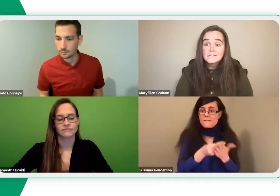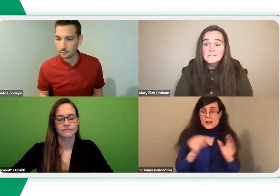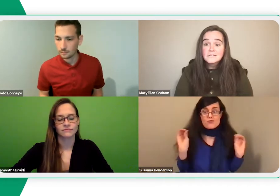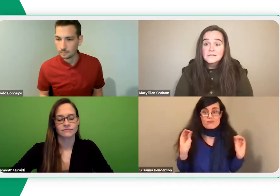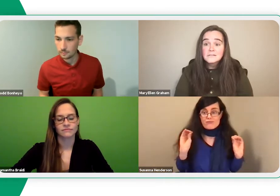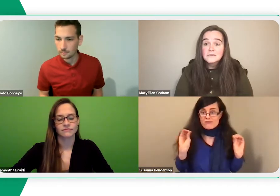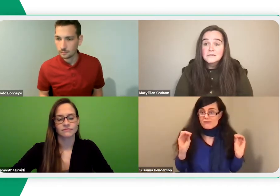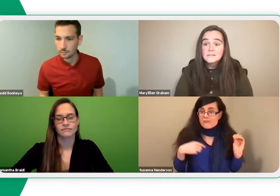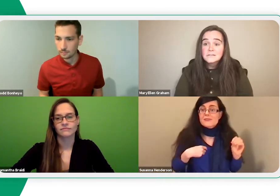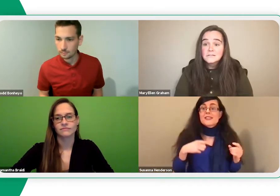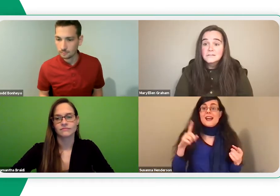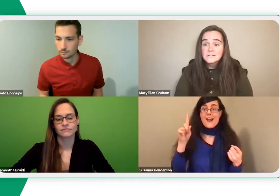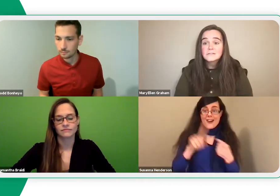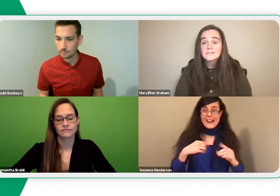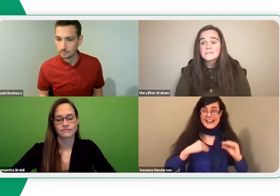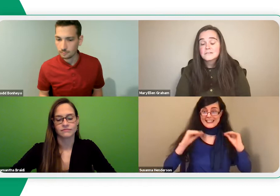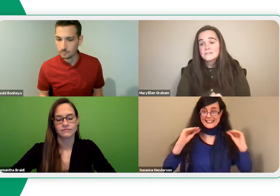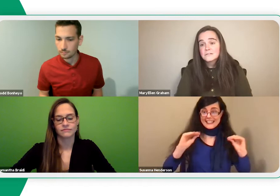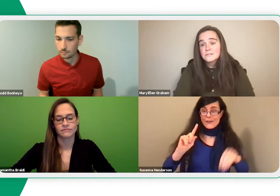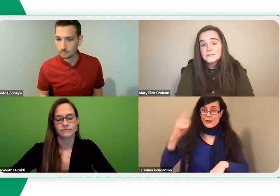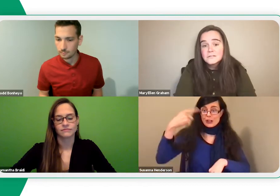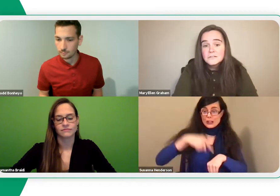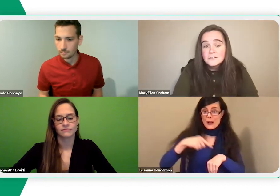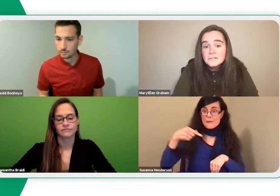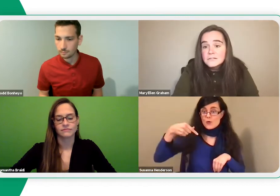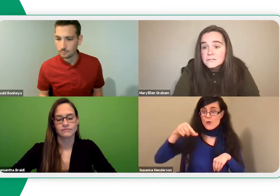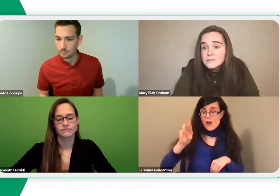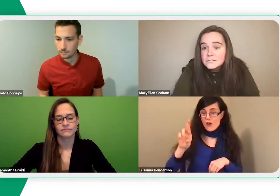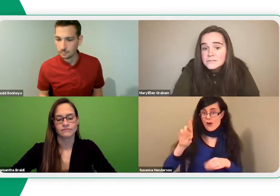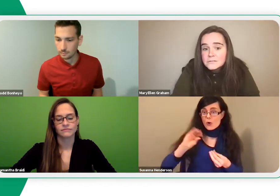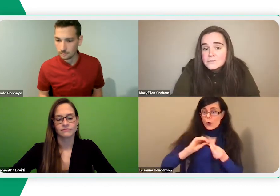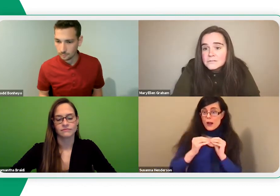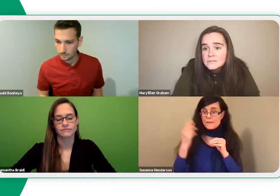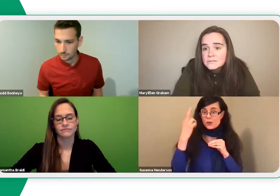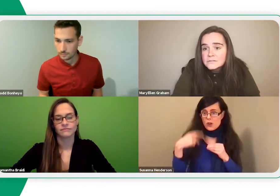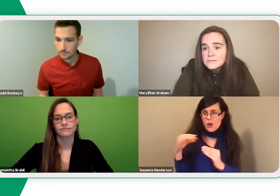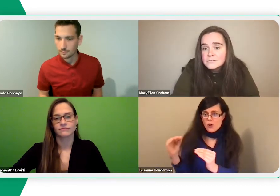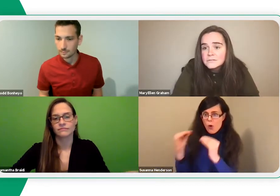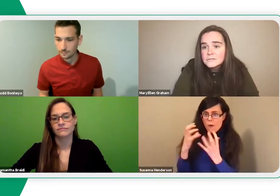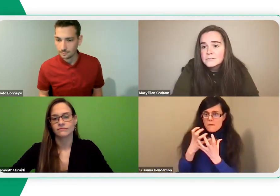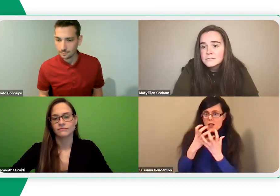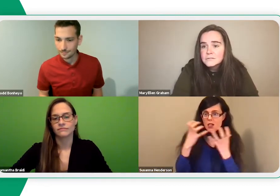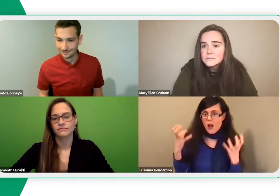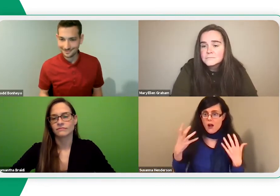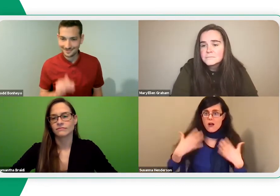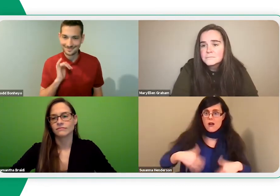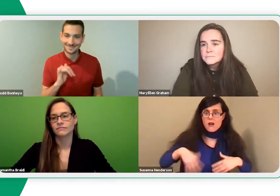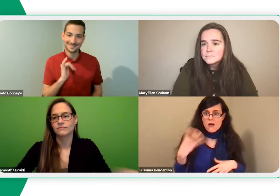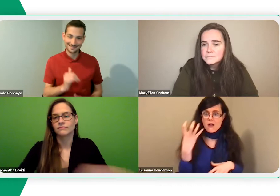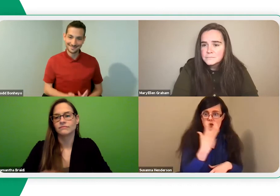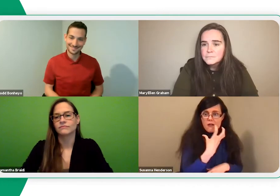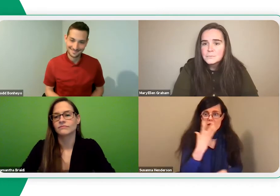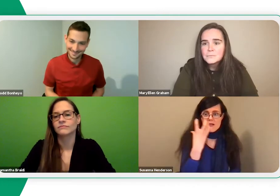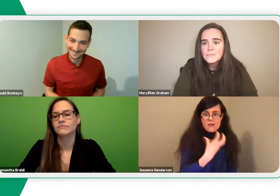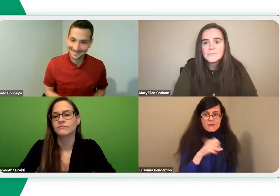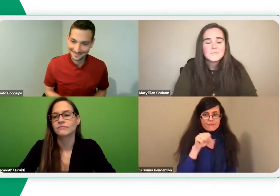I didn't understand personal finance. That wasn't something that we learned about. So the first time I learned about quantitative reasoning, I